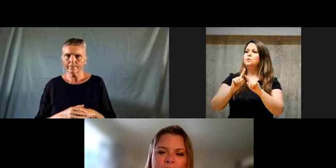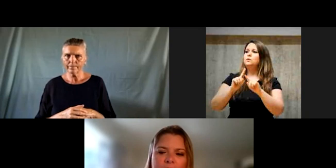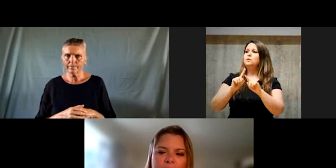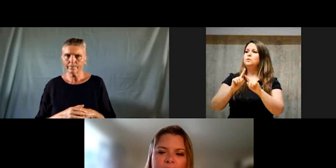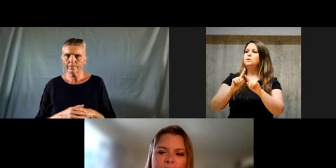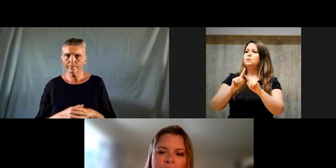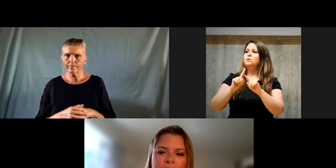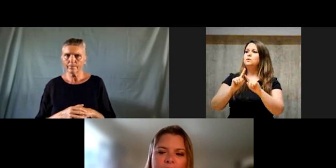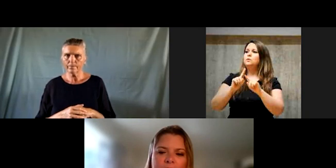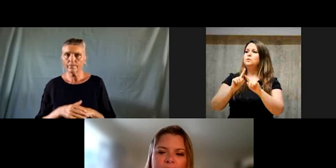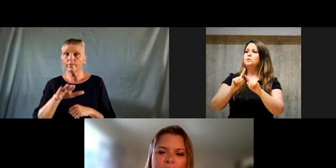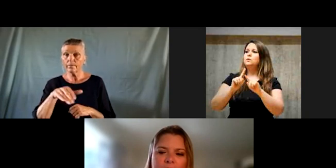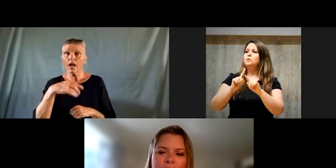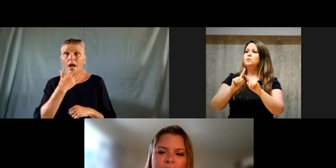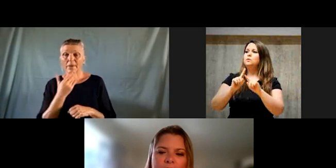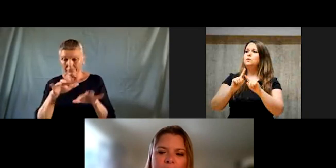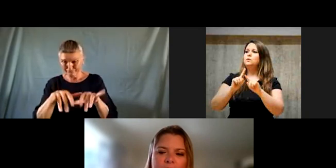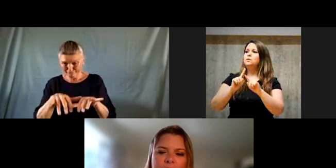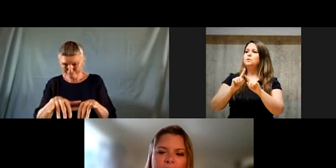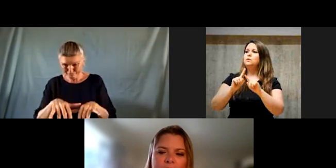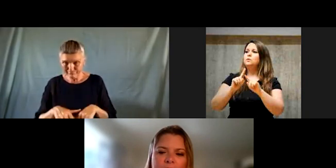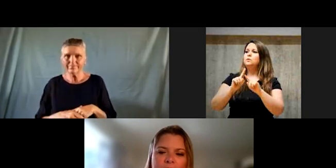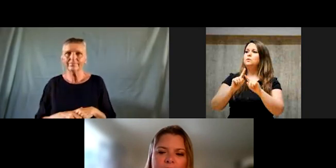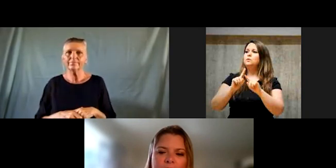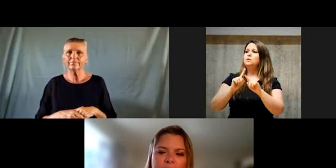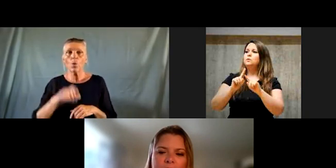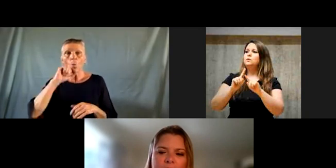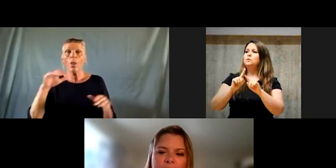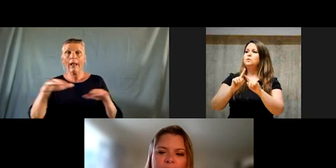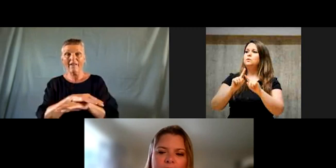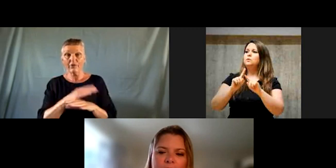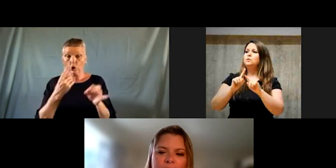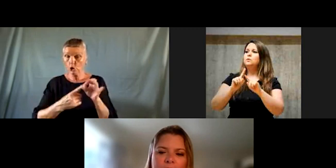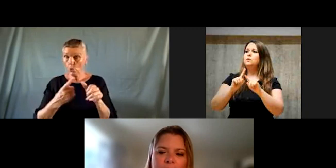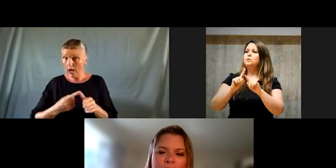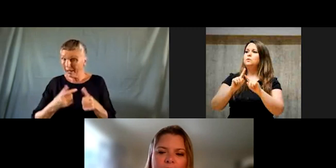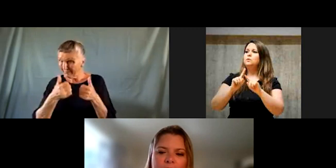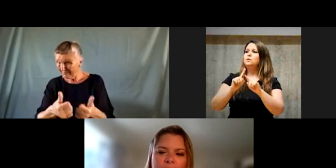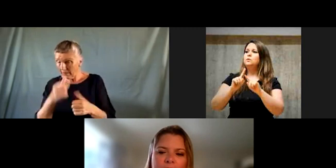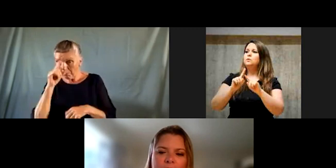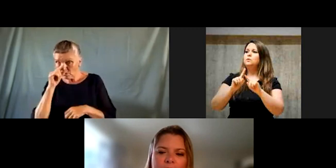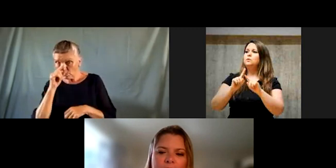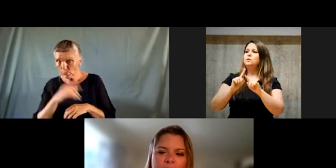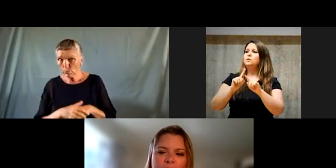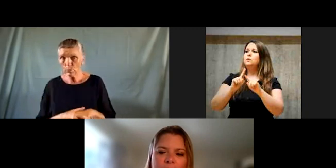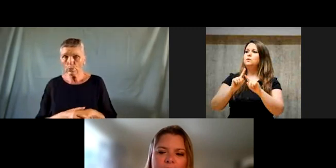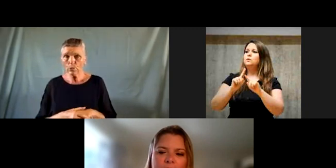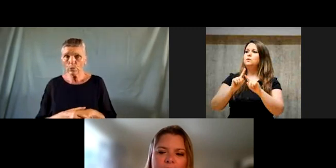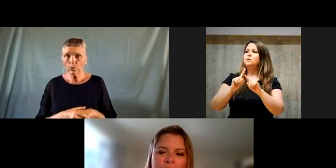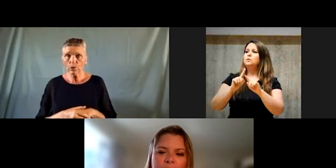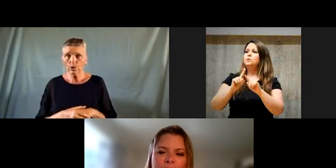Can you put your comment in the chat and then we're going to address that during the Q&A? Is that possible?